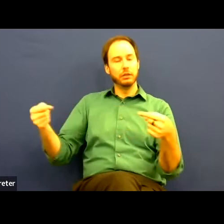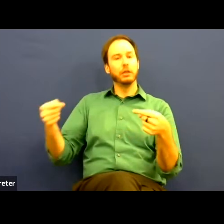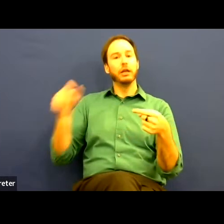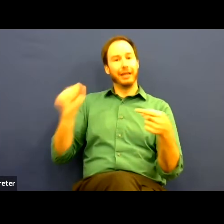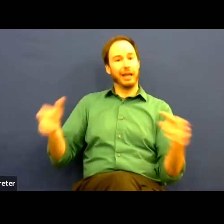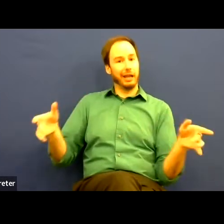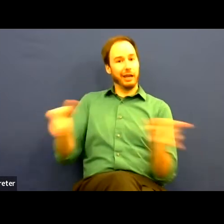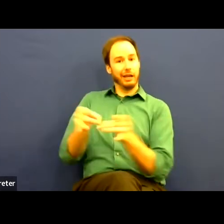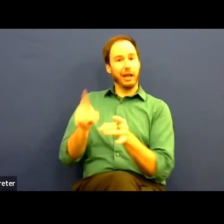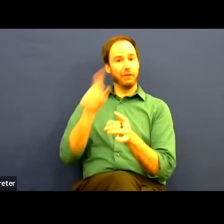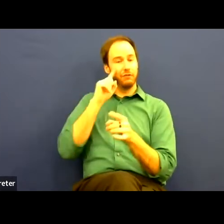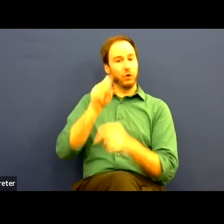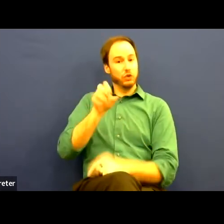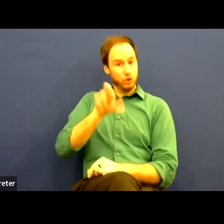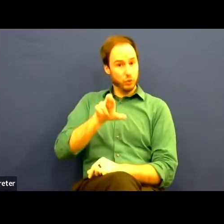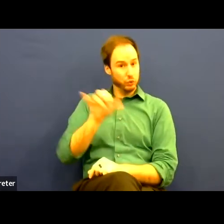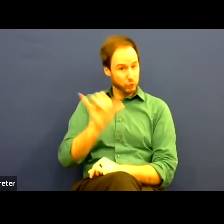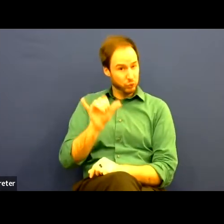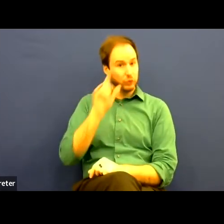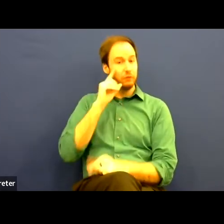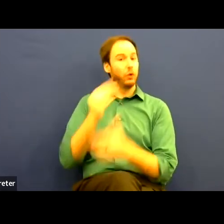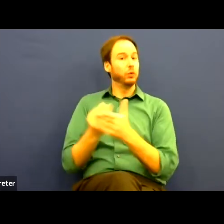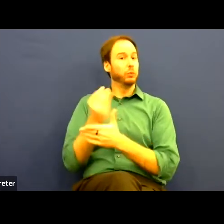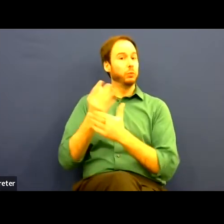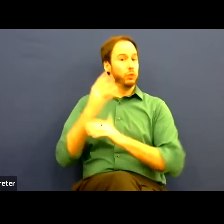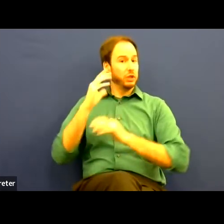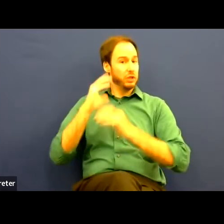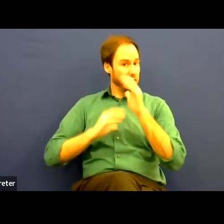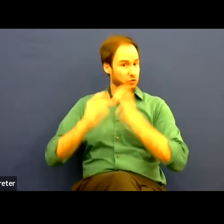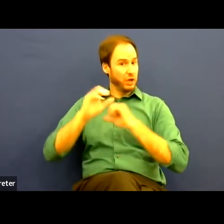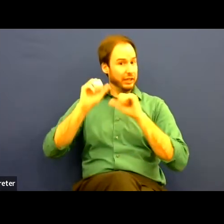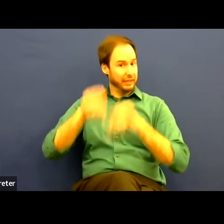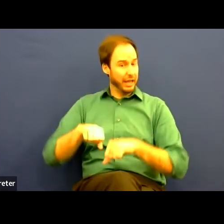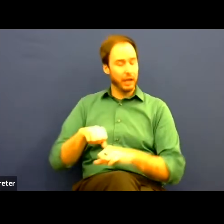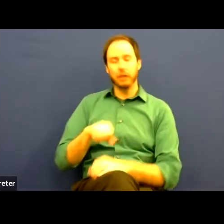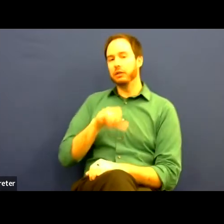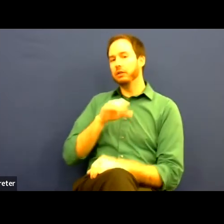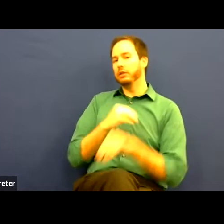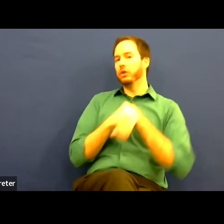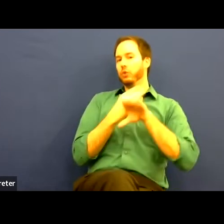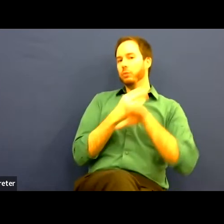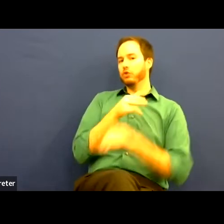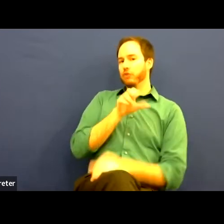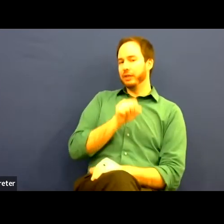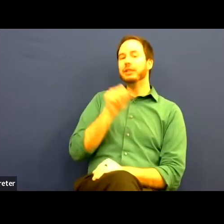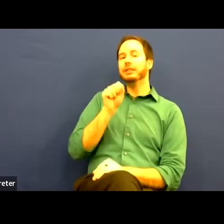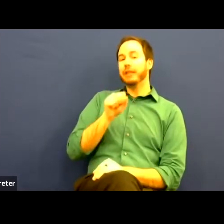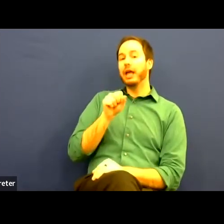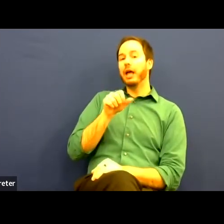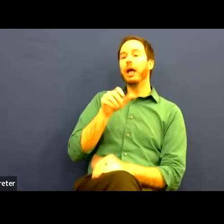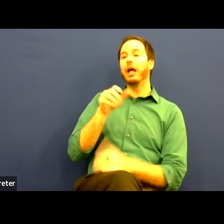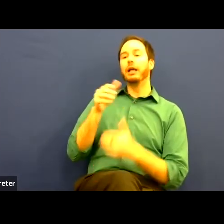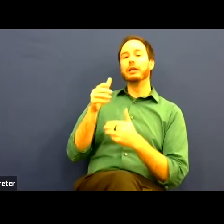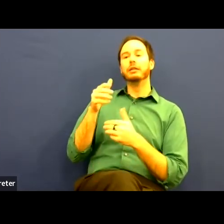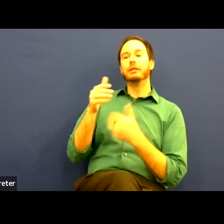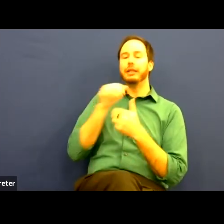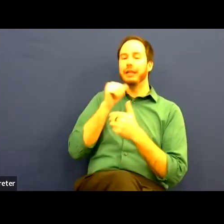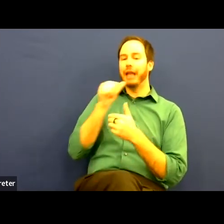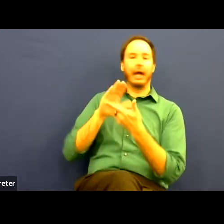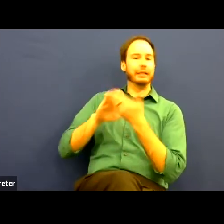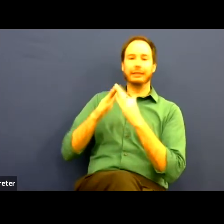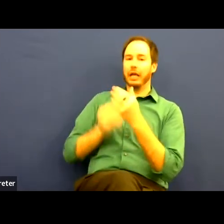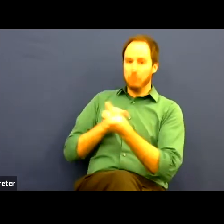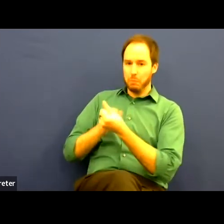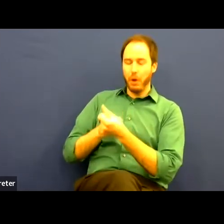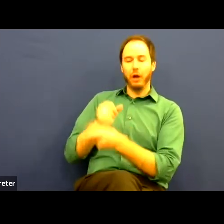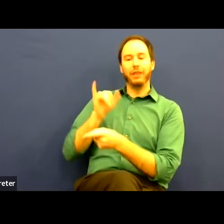to that as part of the springtime construction? Yeah, so as part of that project, Dave, even though it wasn't a town-sponsored project, it will